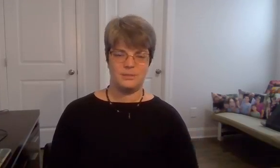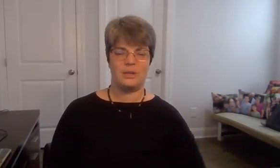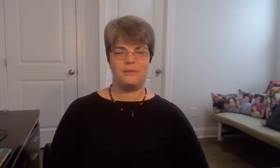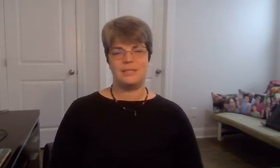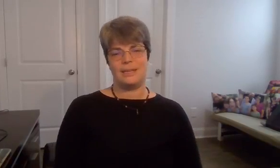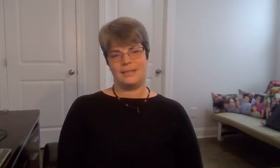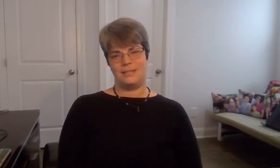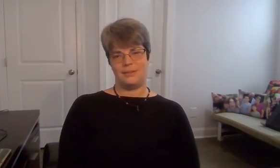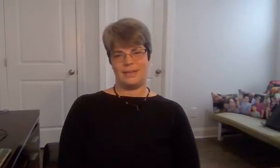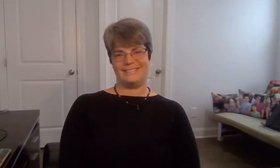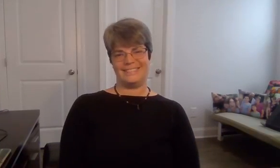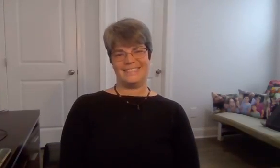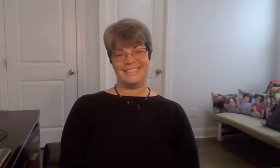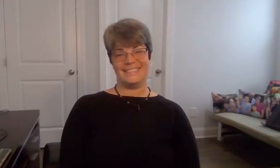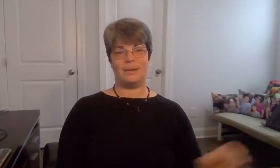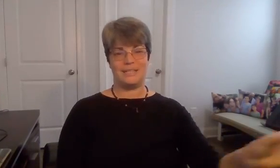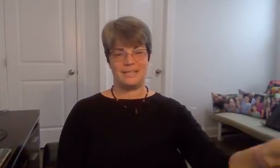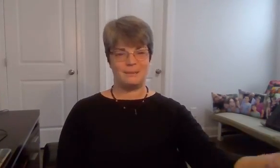give you a second to do that while I take a sip of